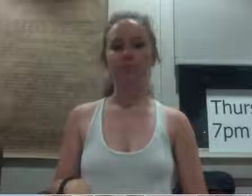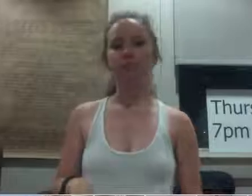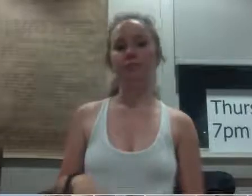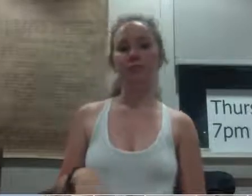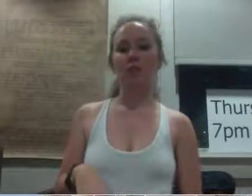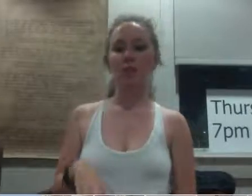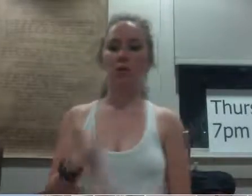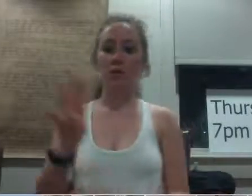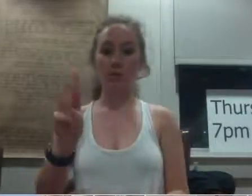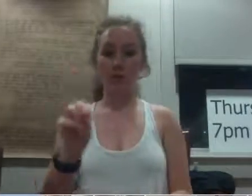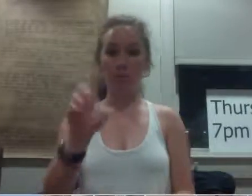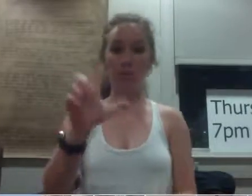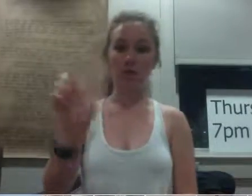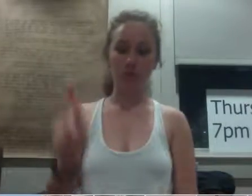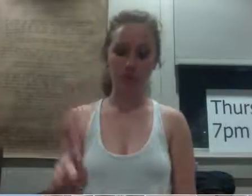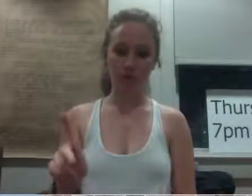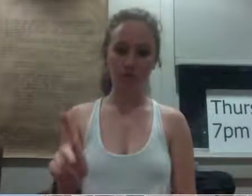So they boycotted the bus